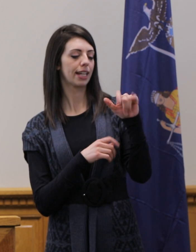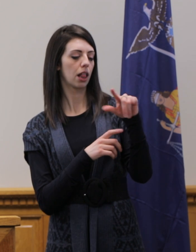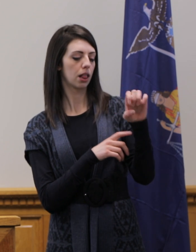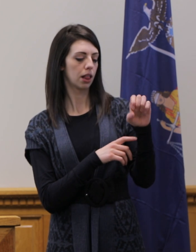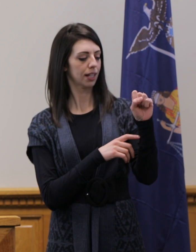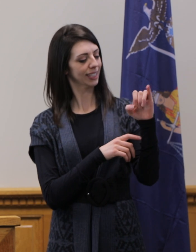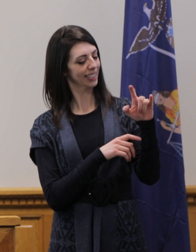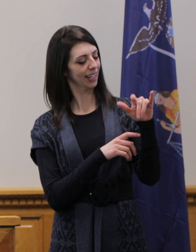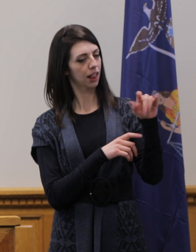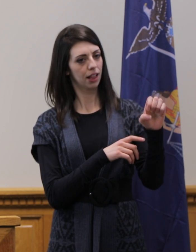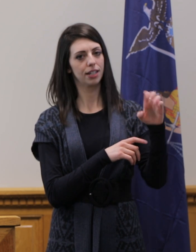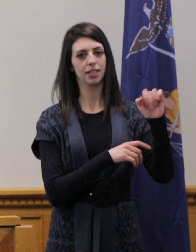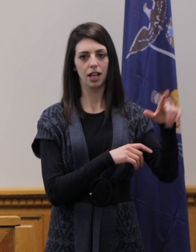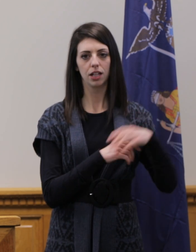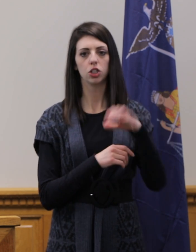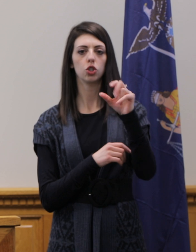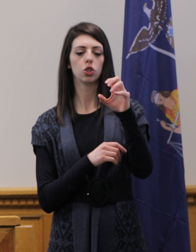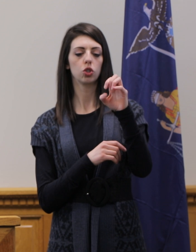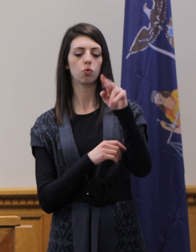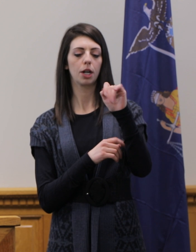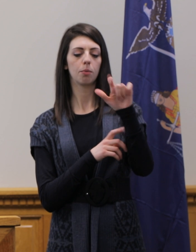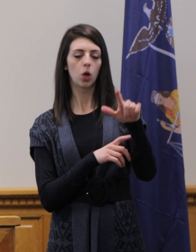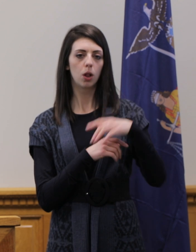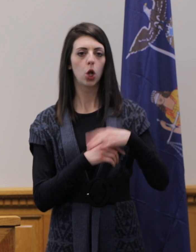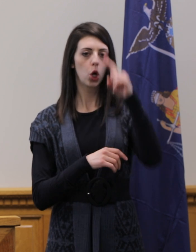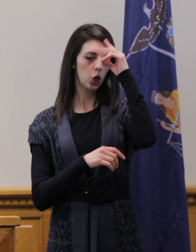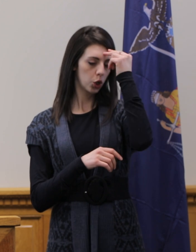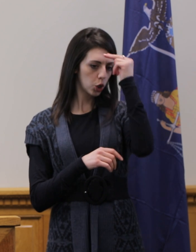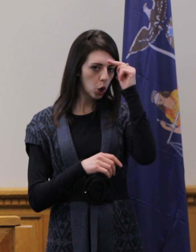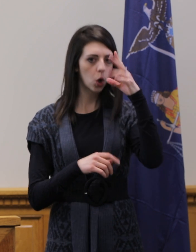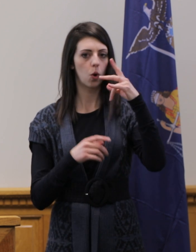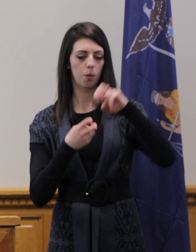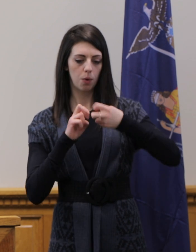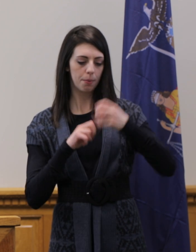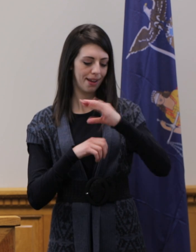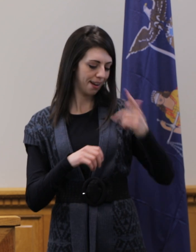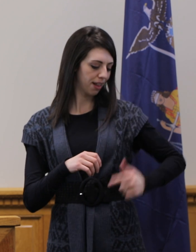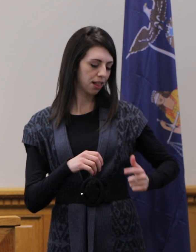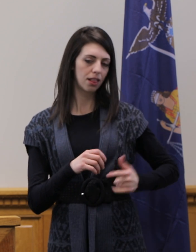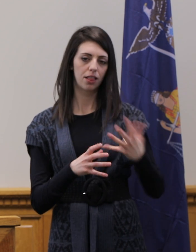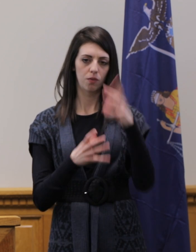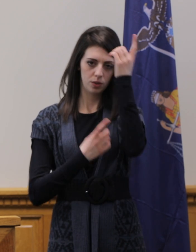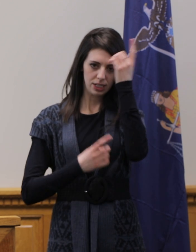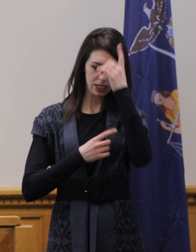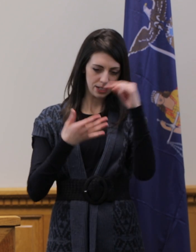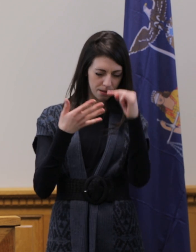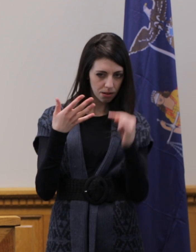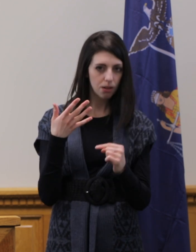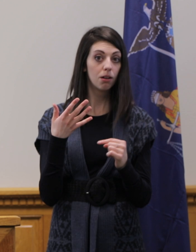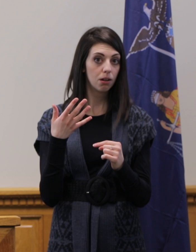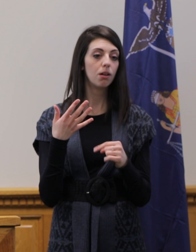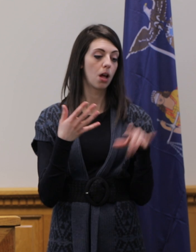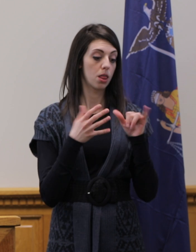diabetes, cerebrovascular disease, neurologic conditions, and liver disease. Again, currently